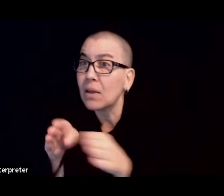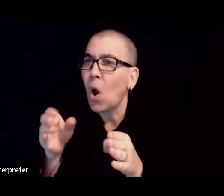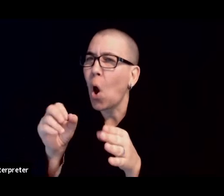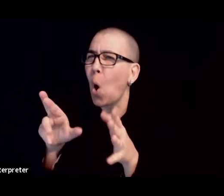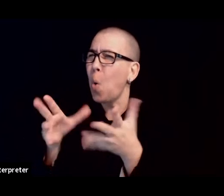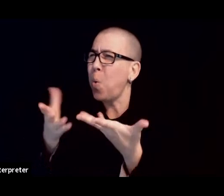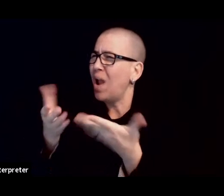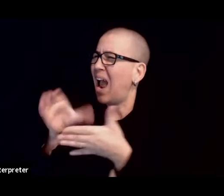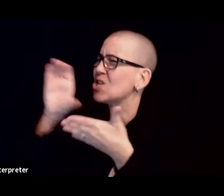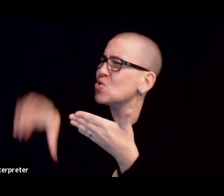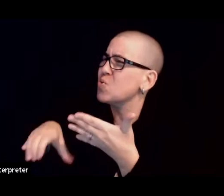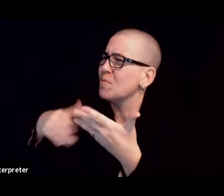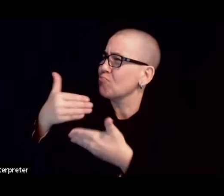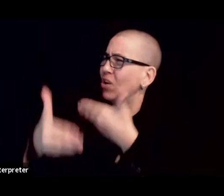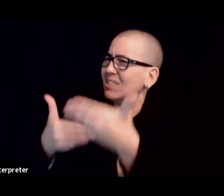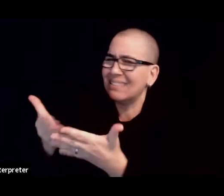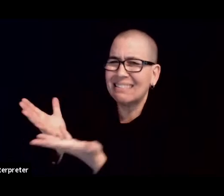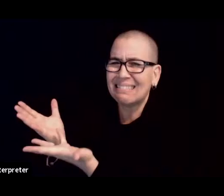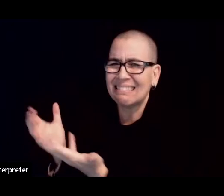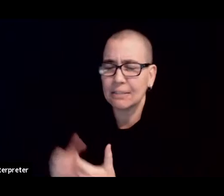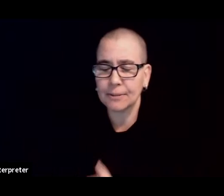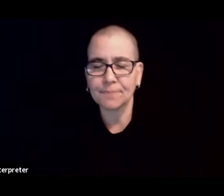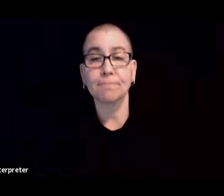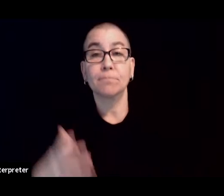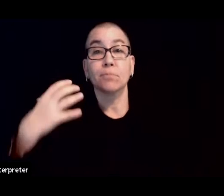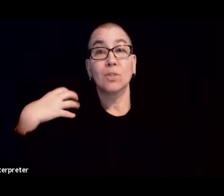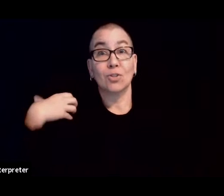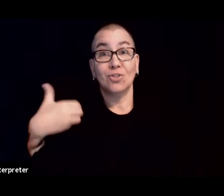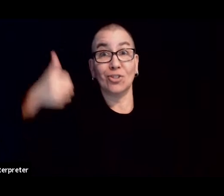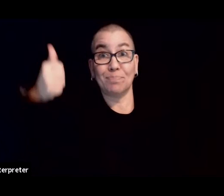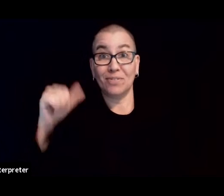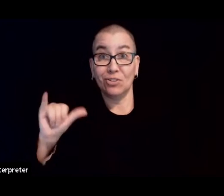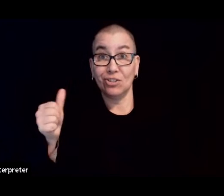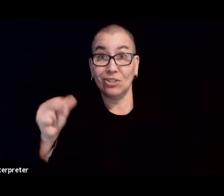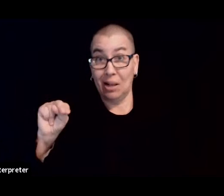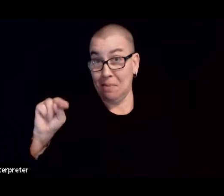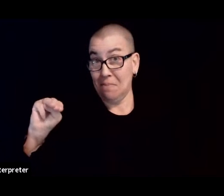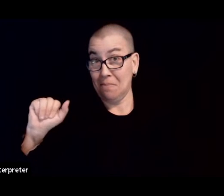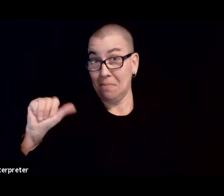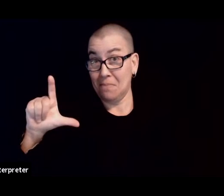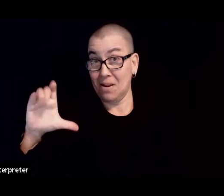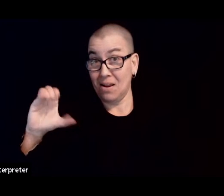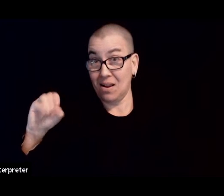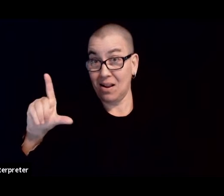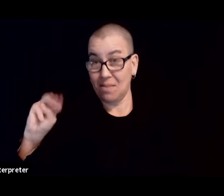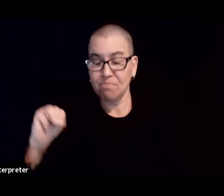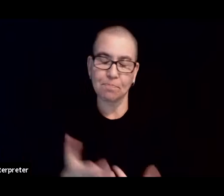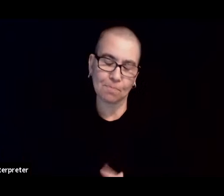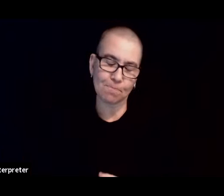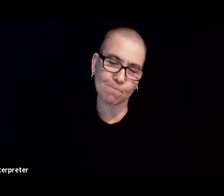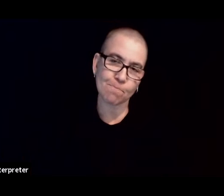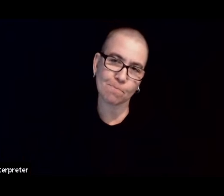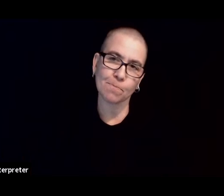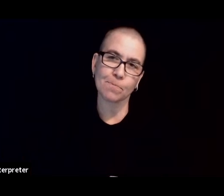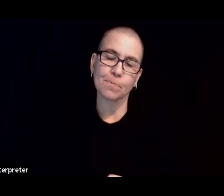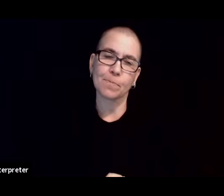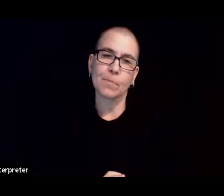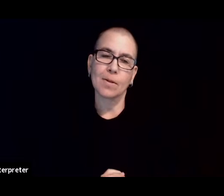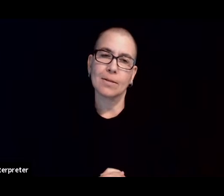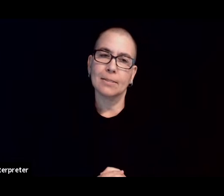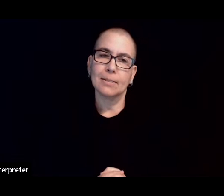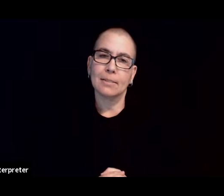Well, this is Jan. I'll start and it can share additional data if that's pertinent. Again, I just